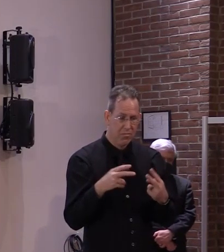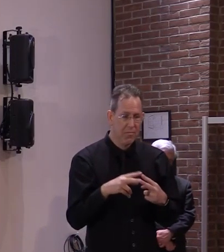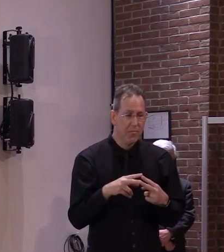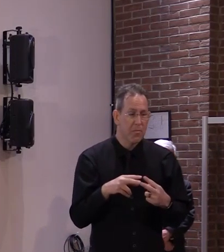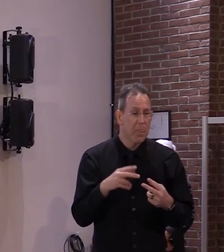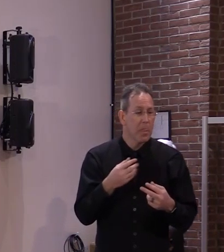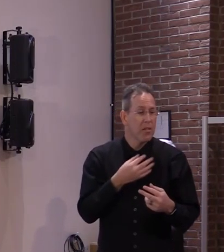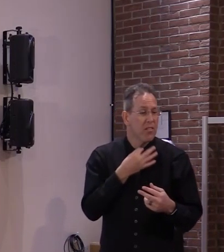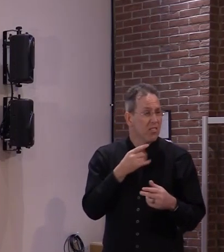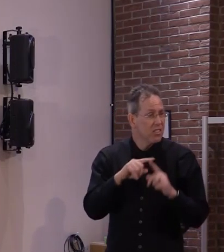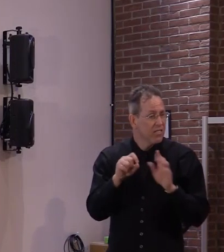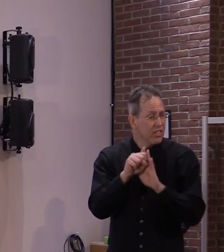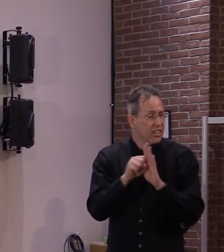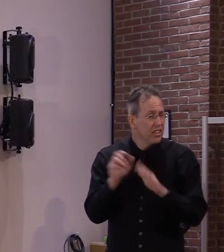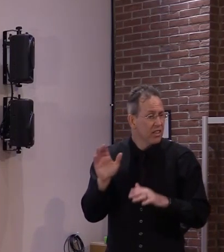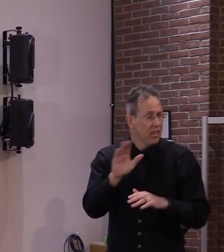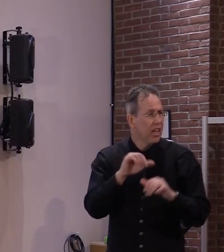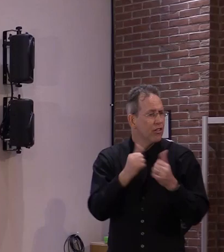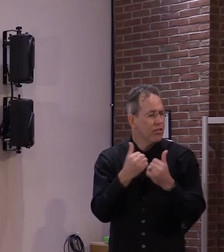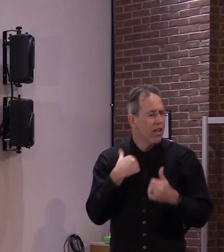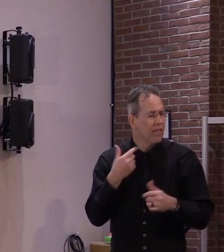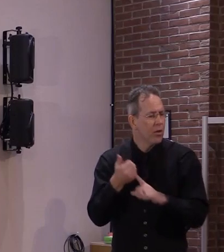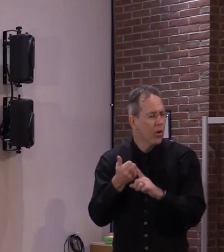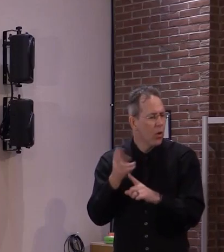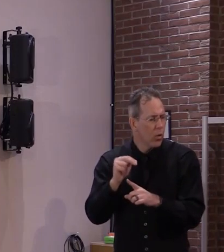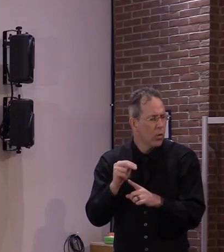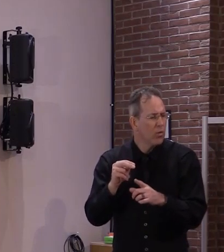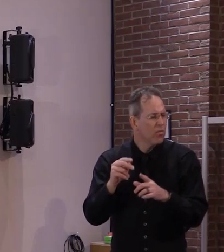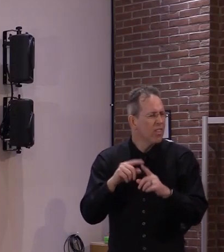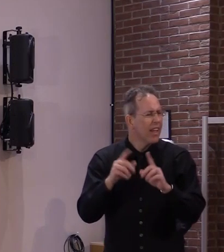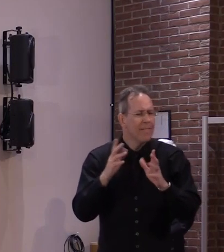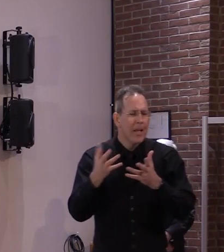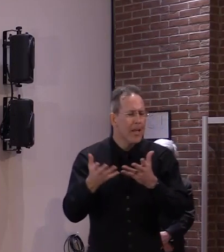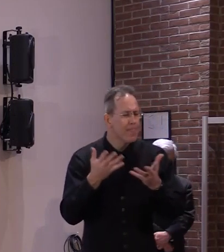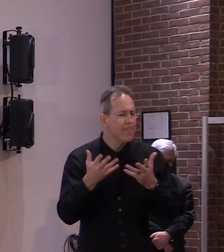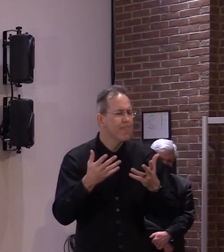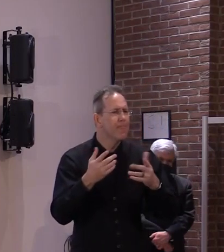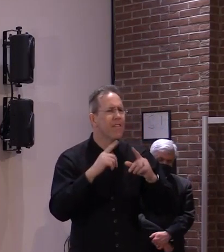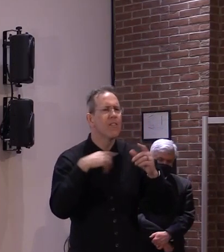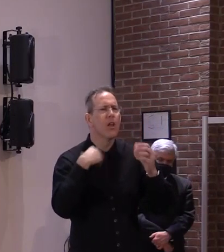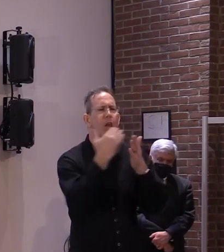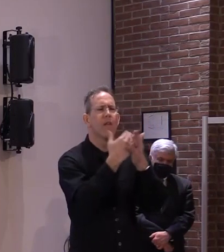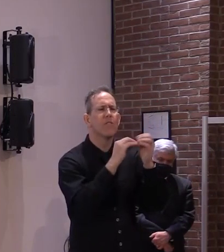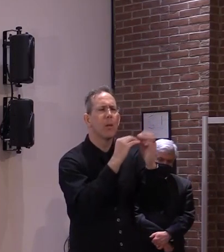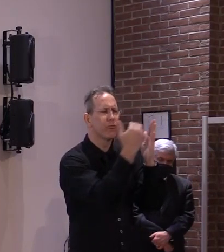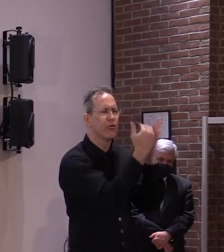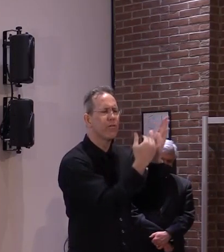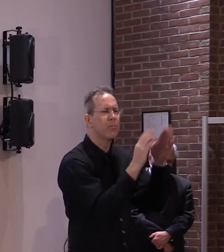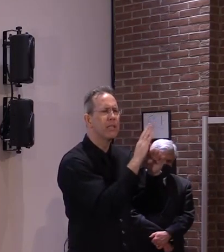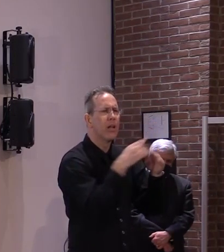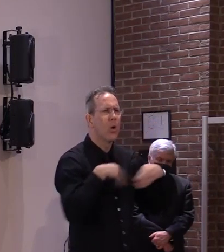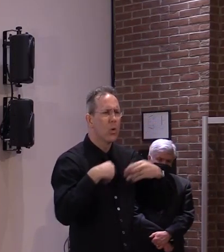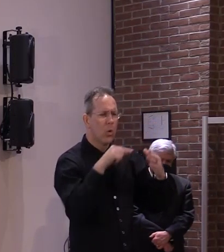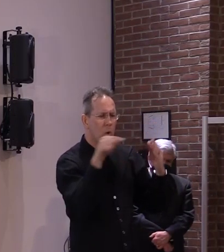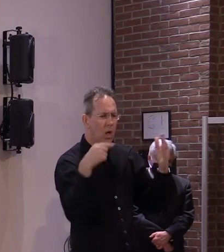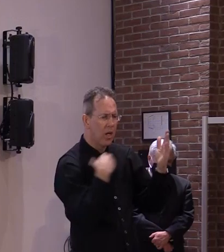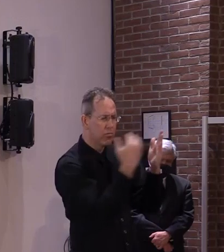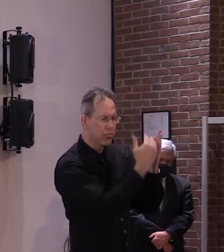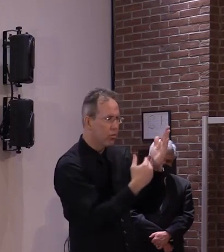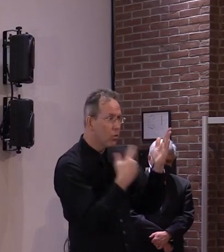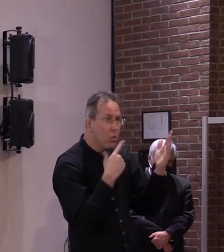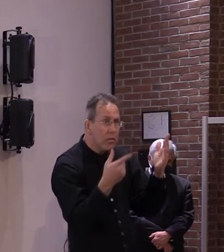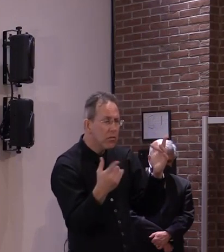get reported, but the health department has enough going on with coordinating the medical response to